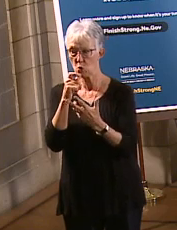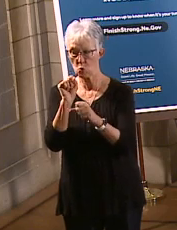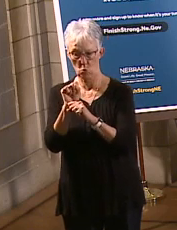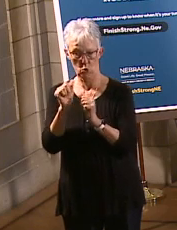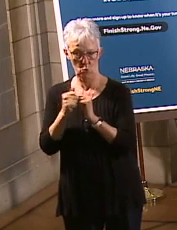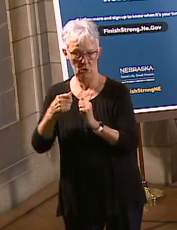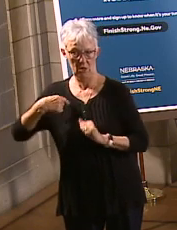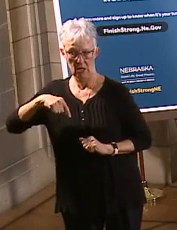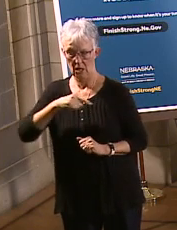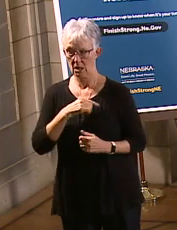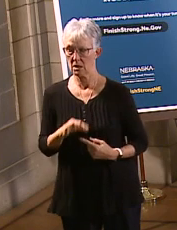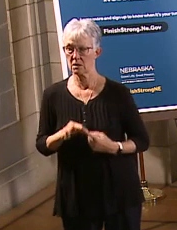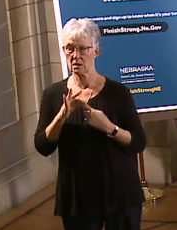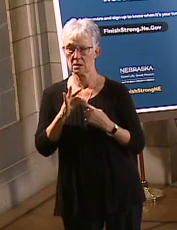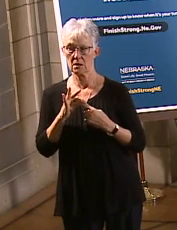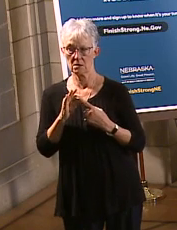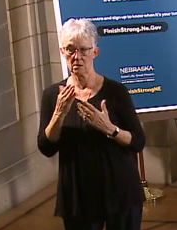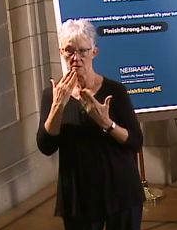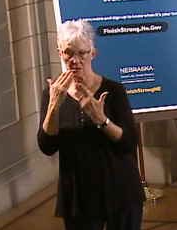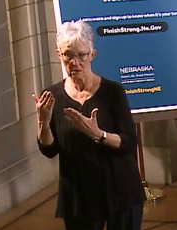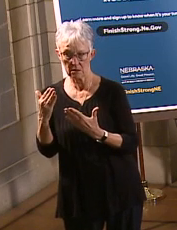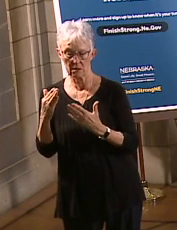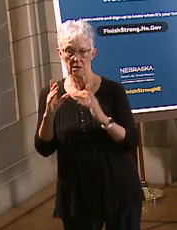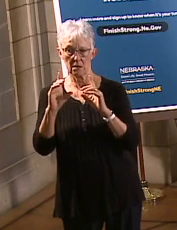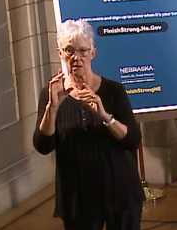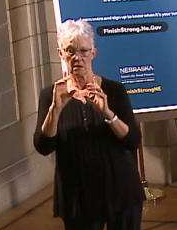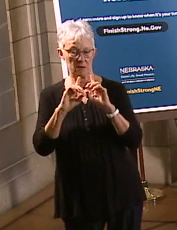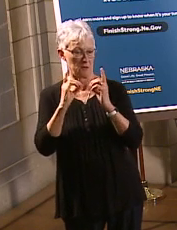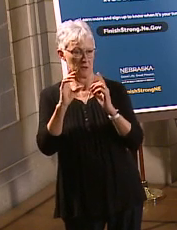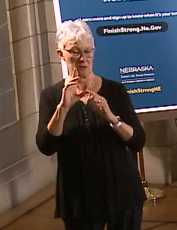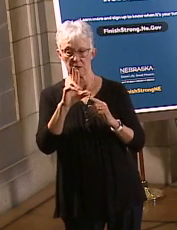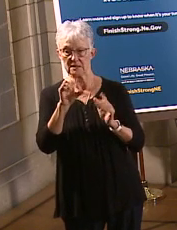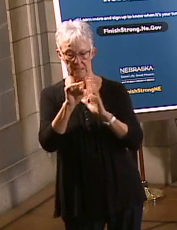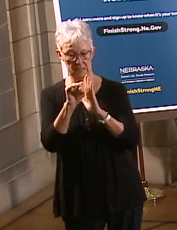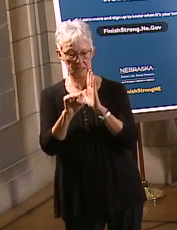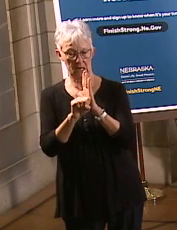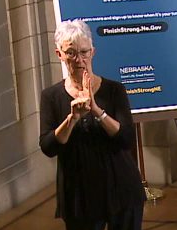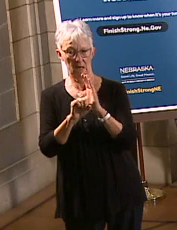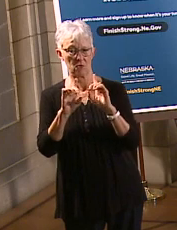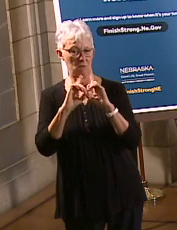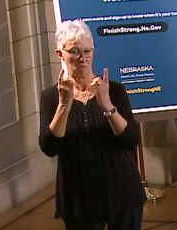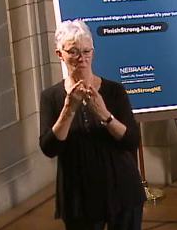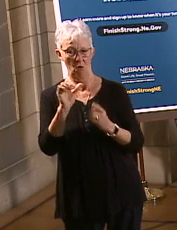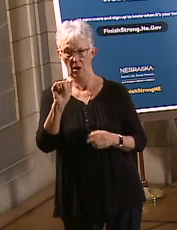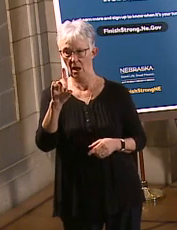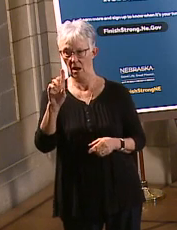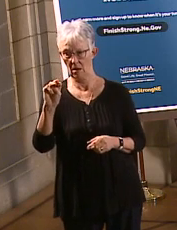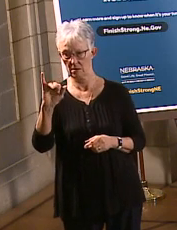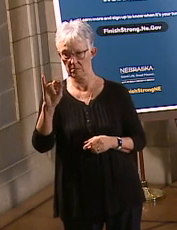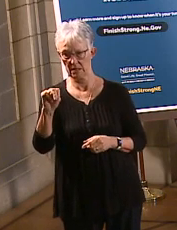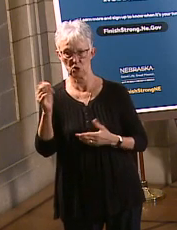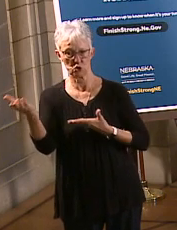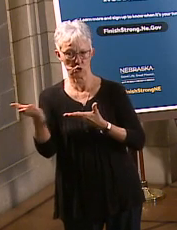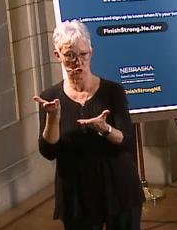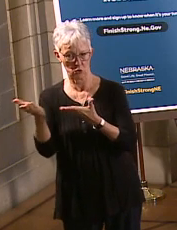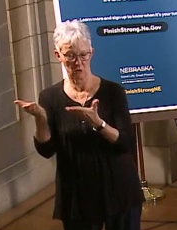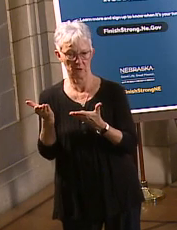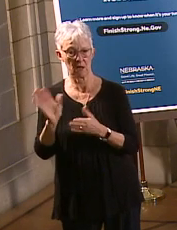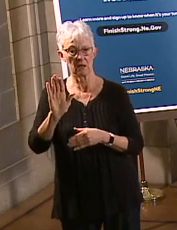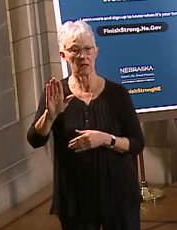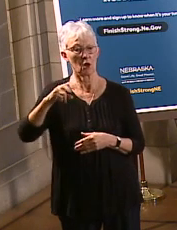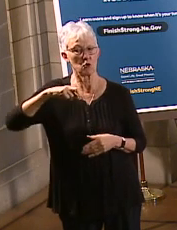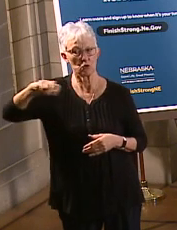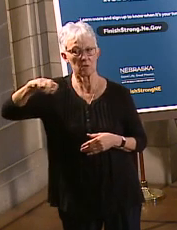I especially want to thank the Nebraska Department of Administrative Services and the Nebraska Administrative Services Department of Transportation